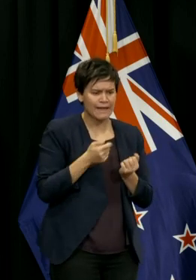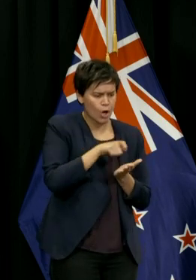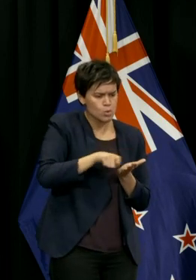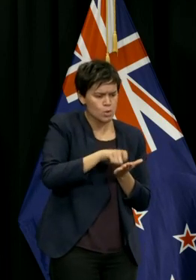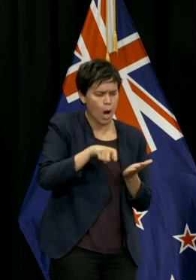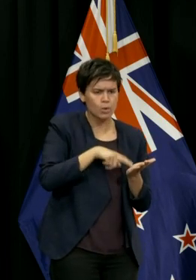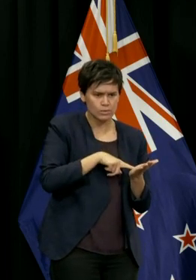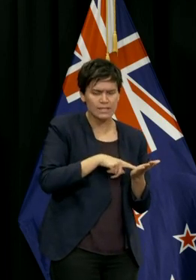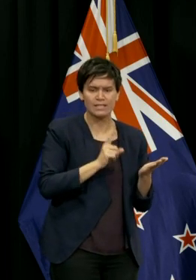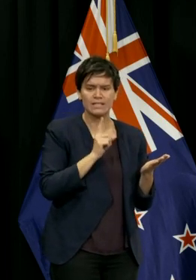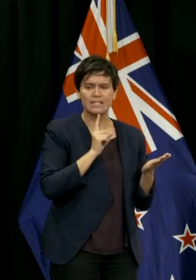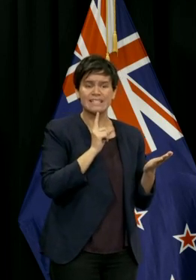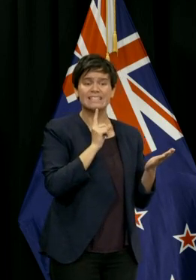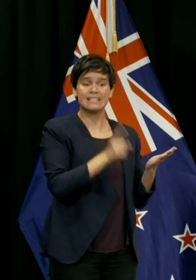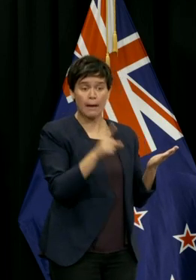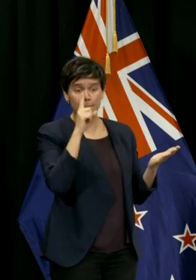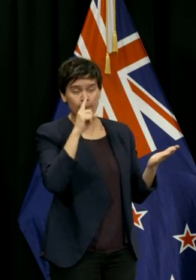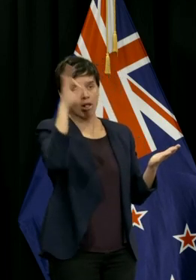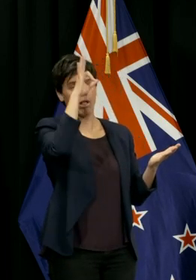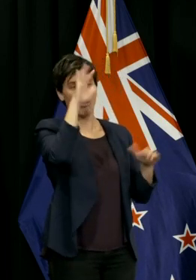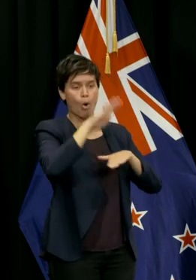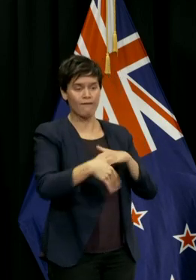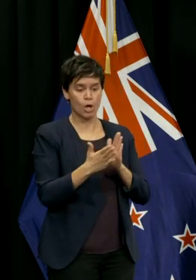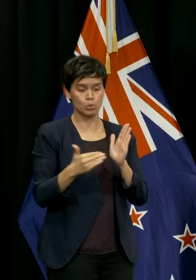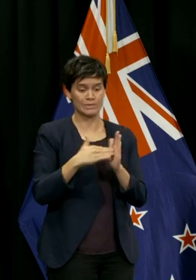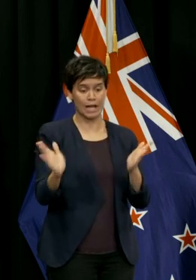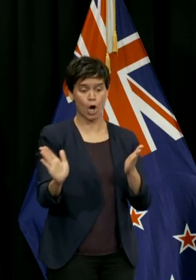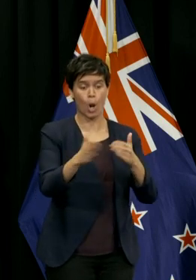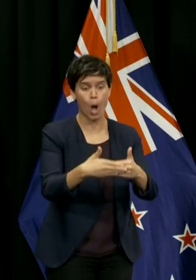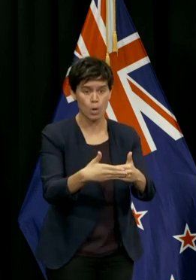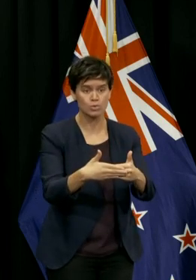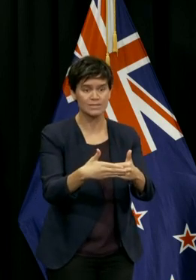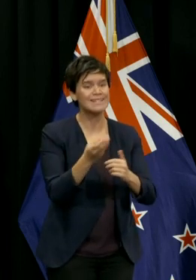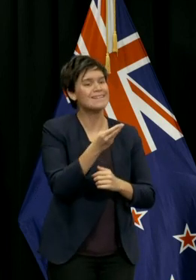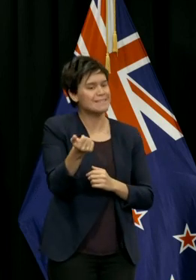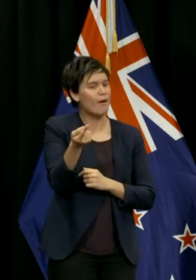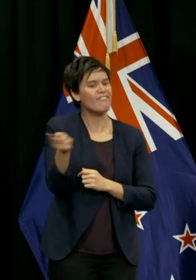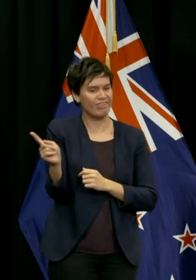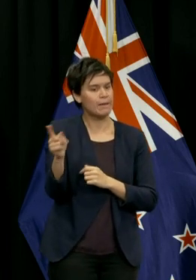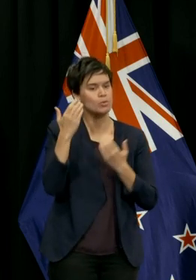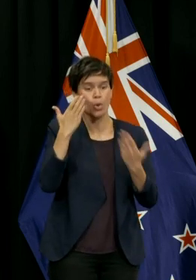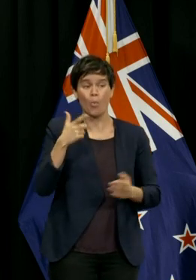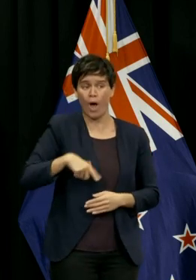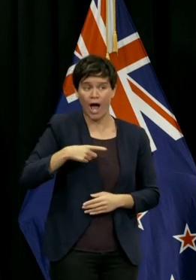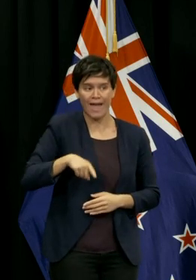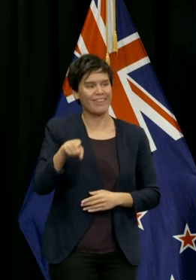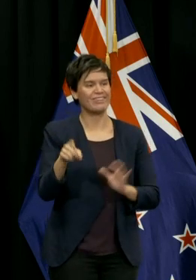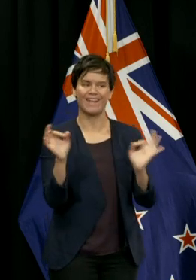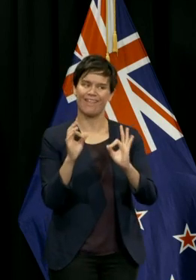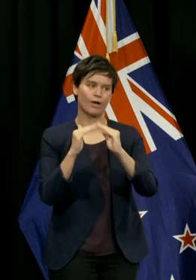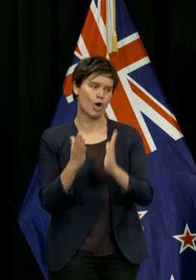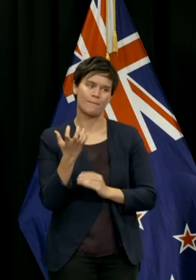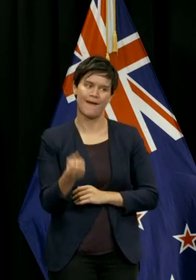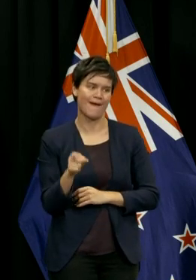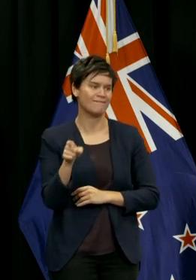lockdown have been members of our homeless community. And so I just wanted to acknowledge that it's understandable that the police may have found individuals who